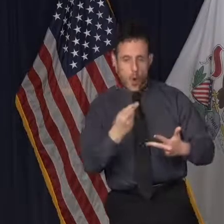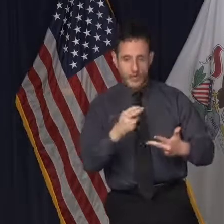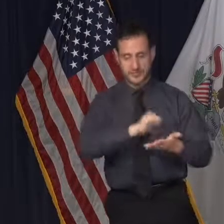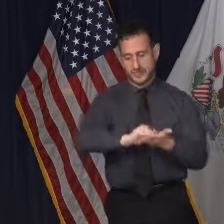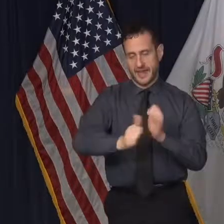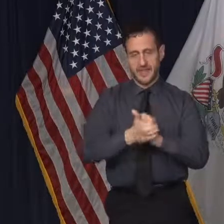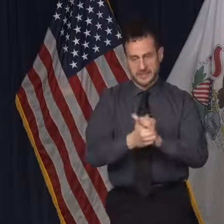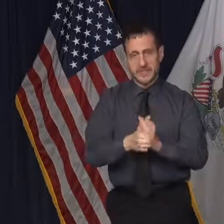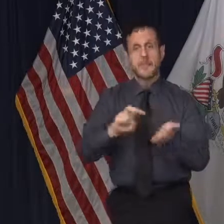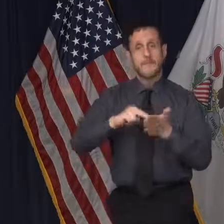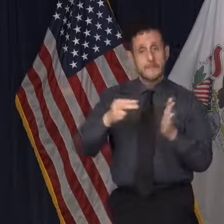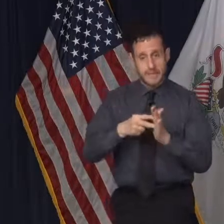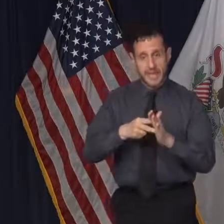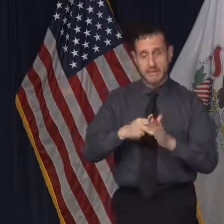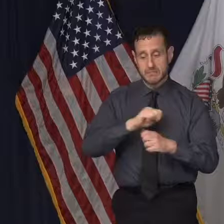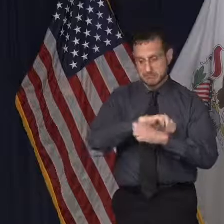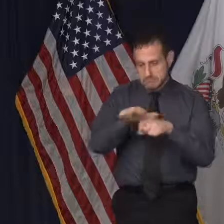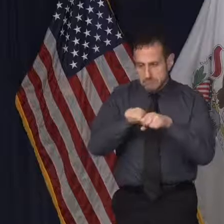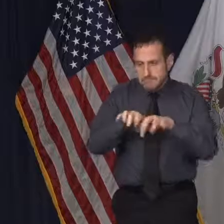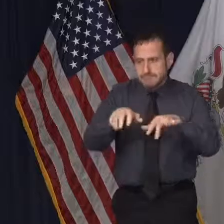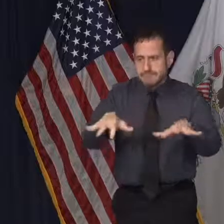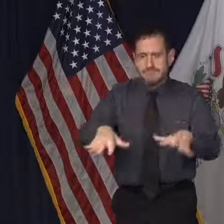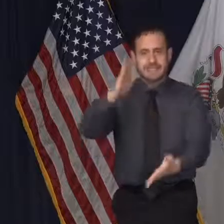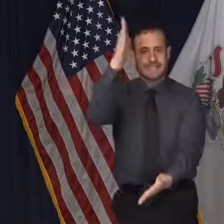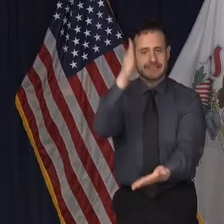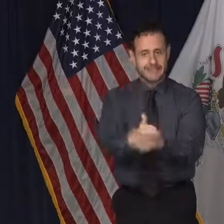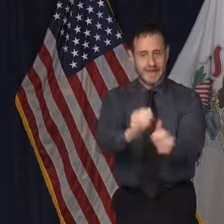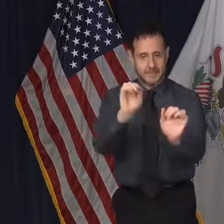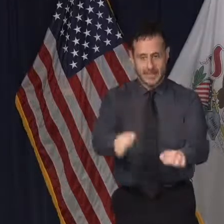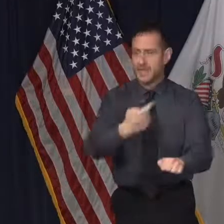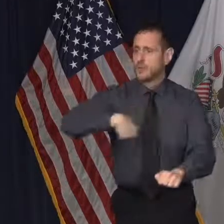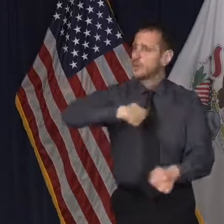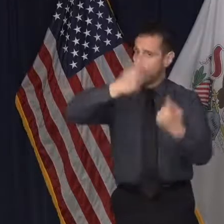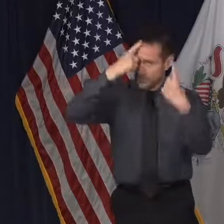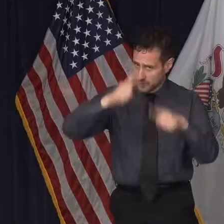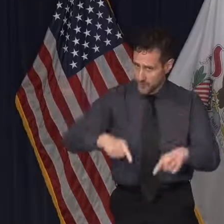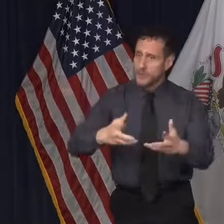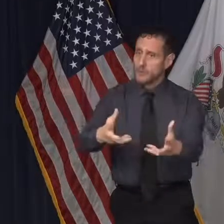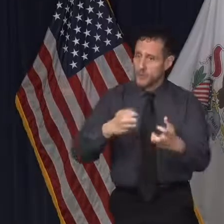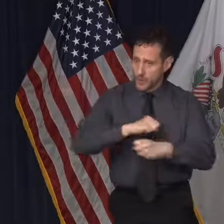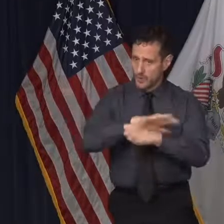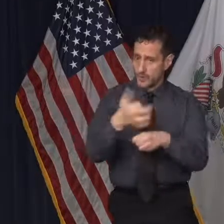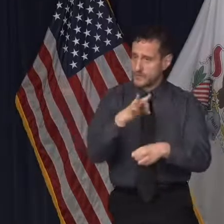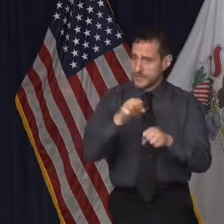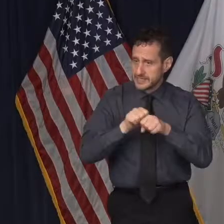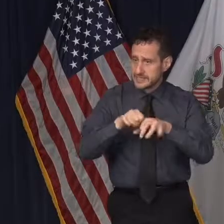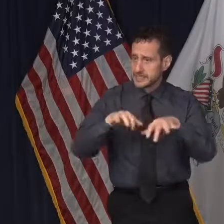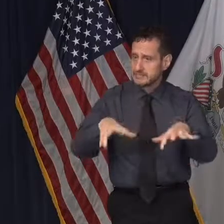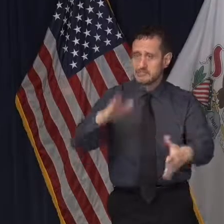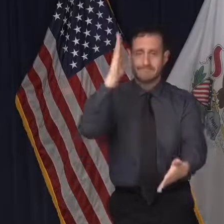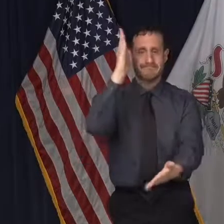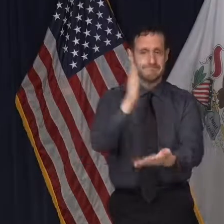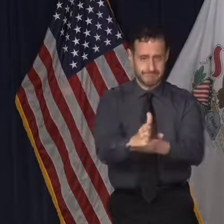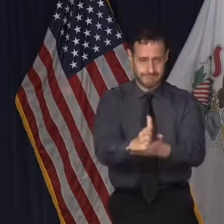pandemic. And I know there's no disagreement on wanting to end this pandemic. Thank you.